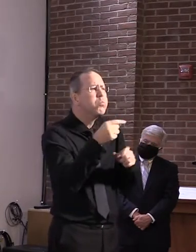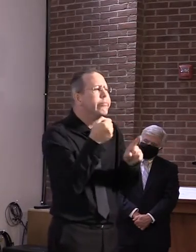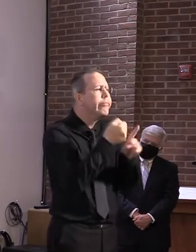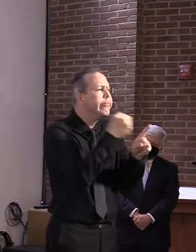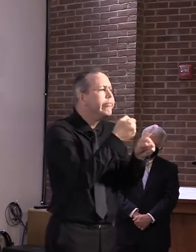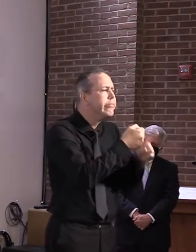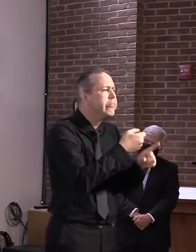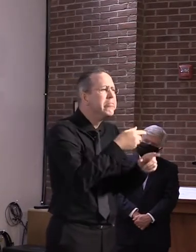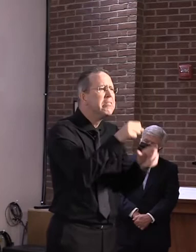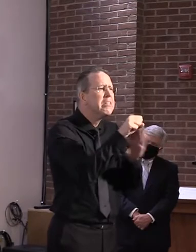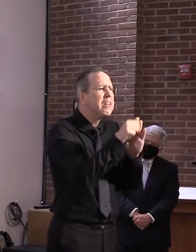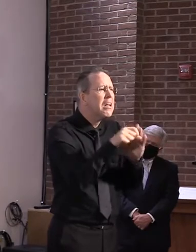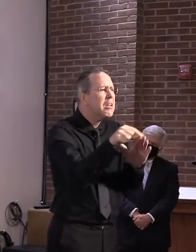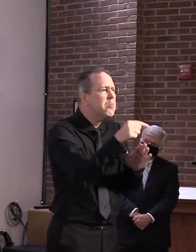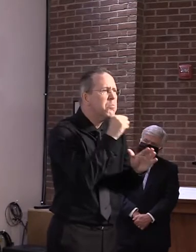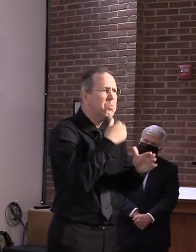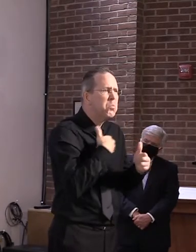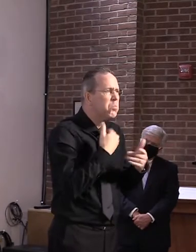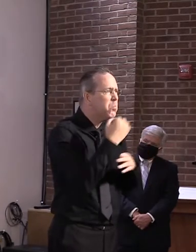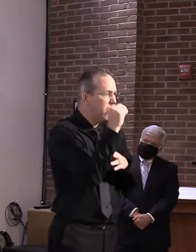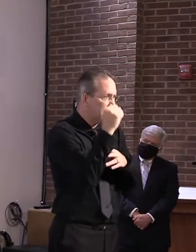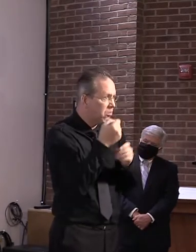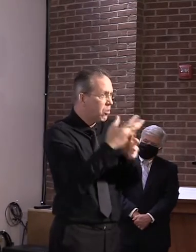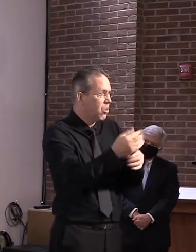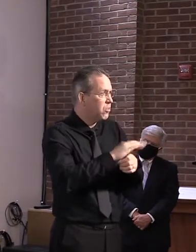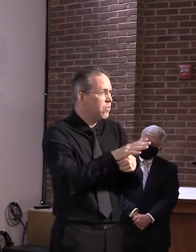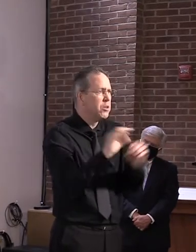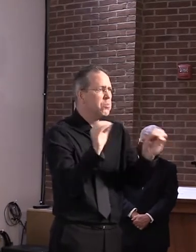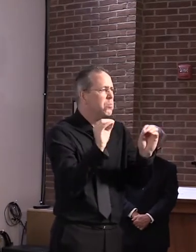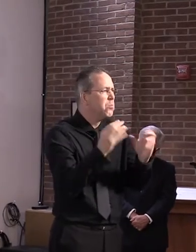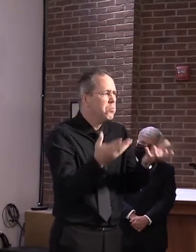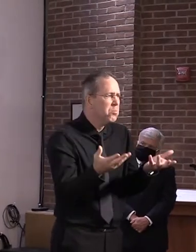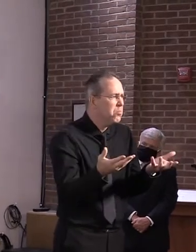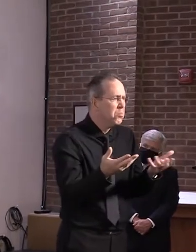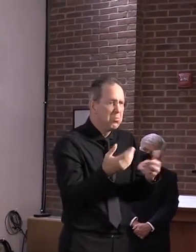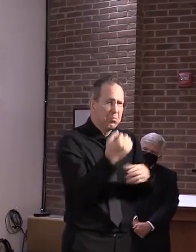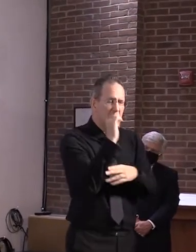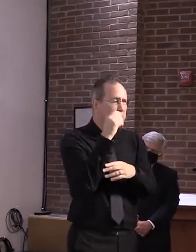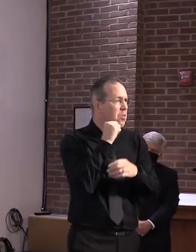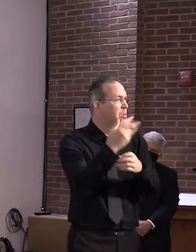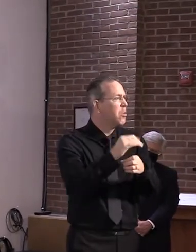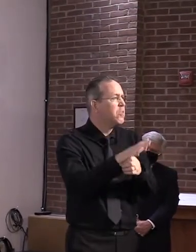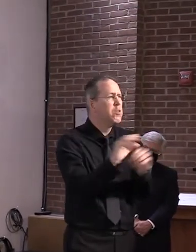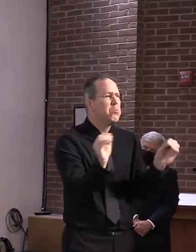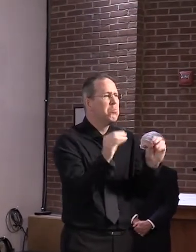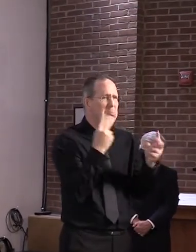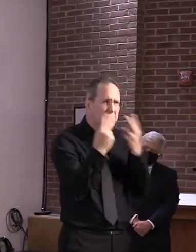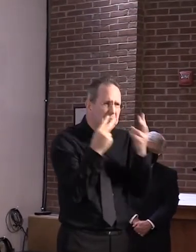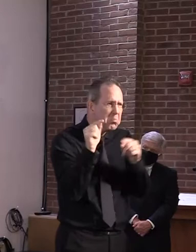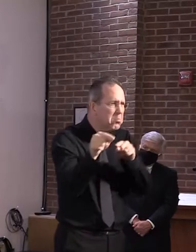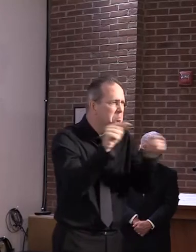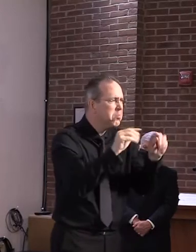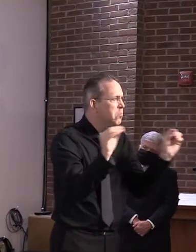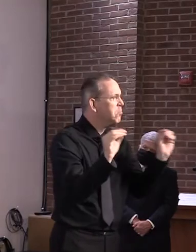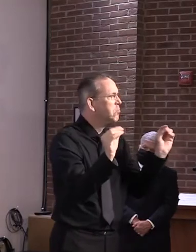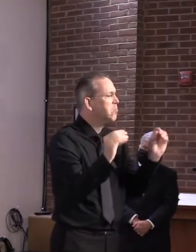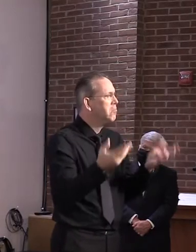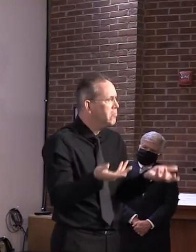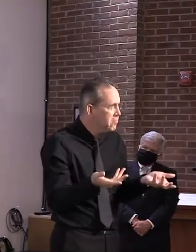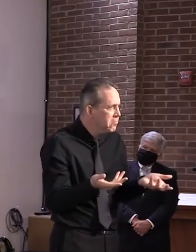also does not support protests being a major issue with regard to why they're seeing more